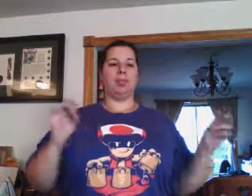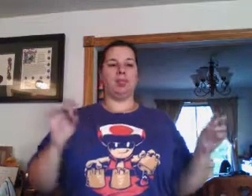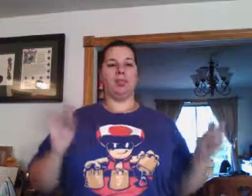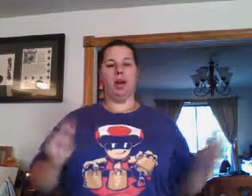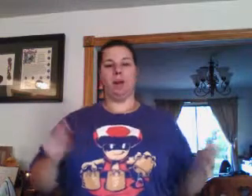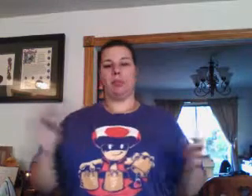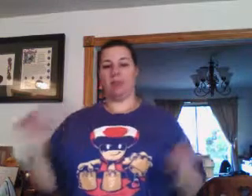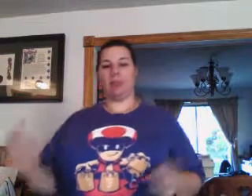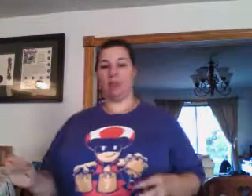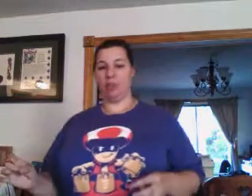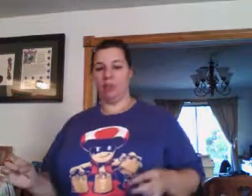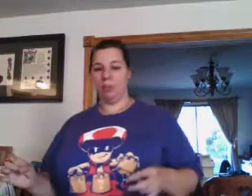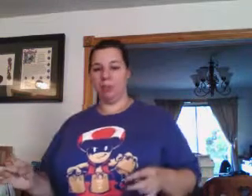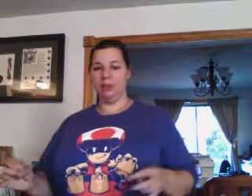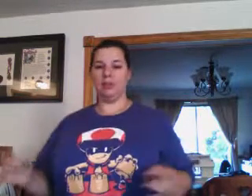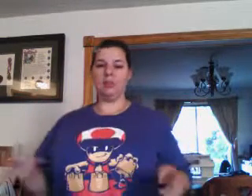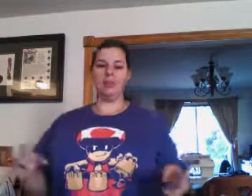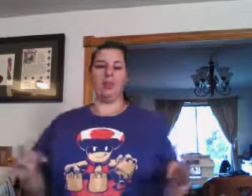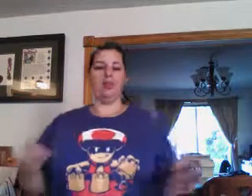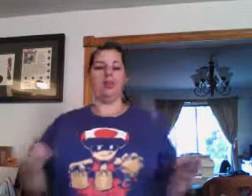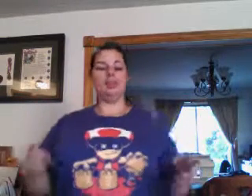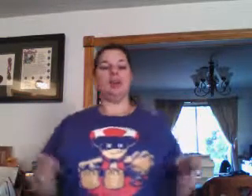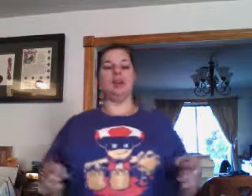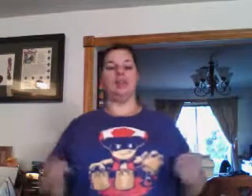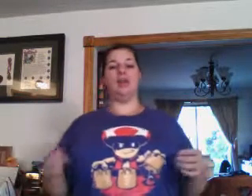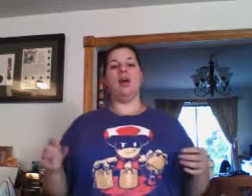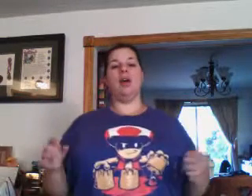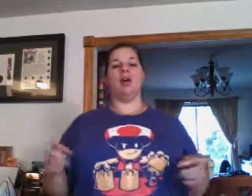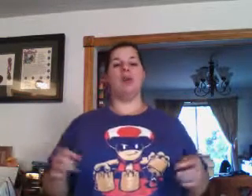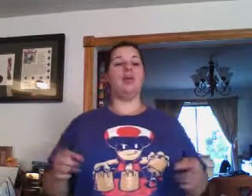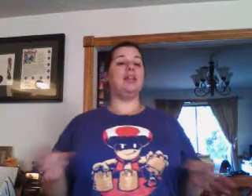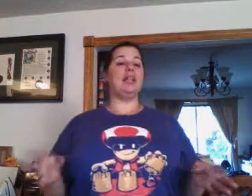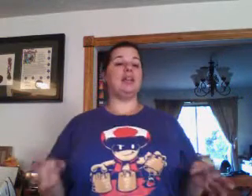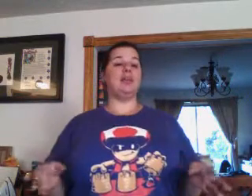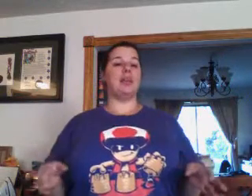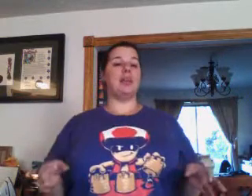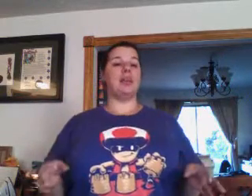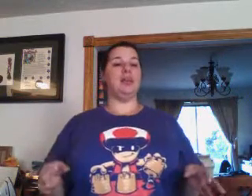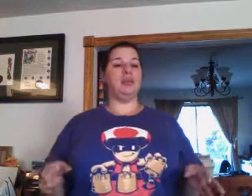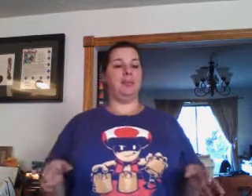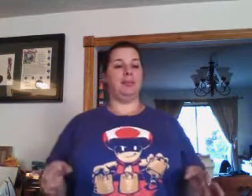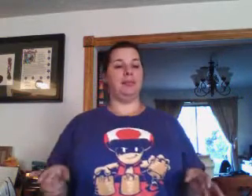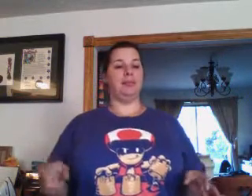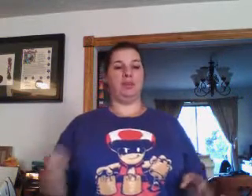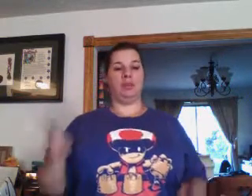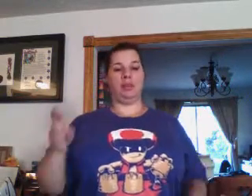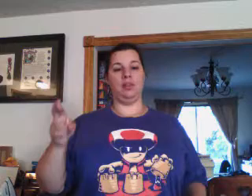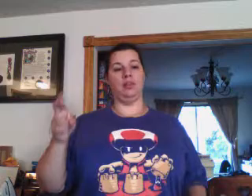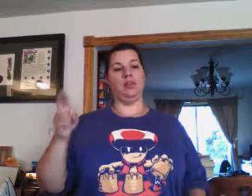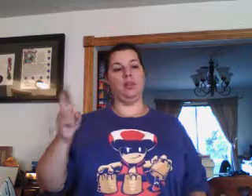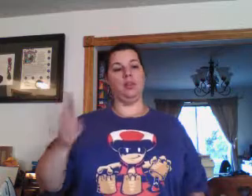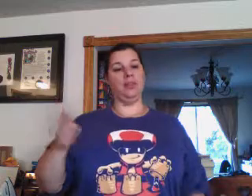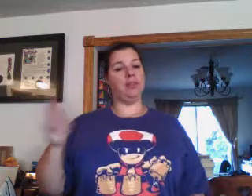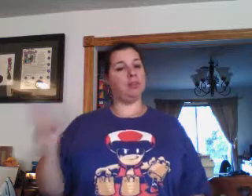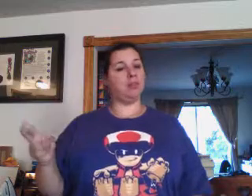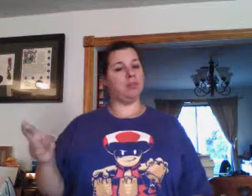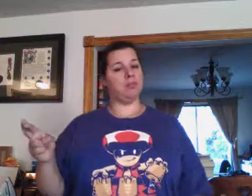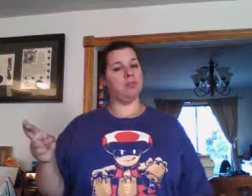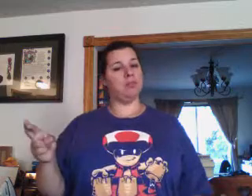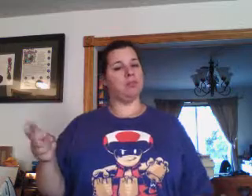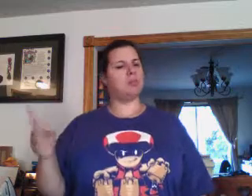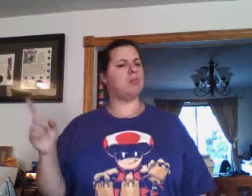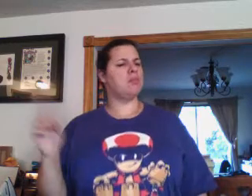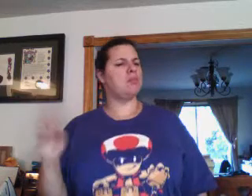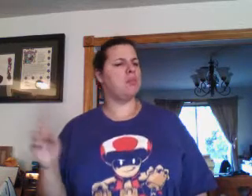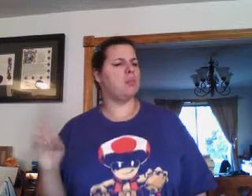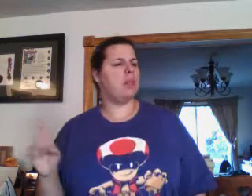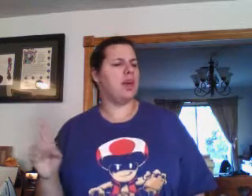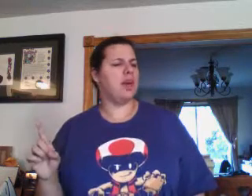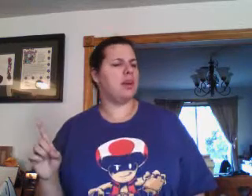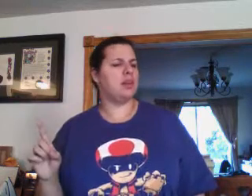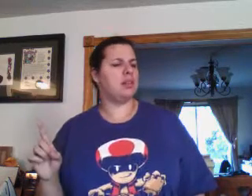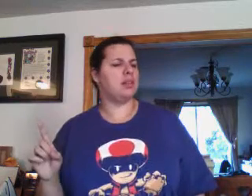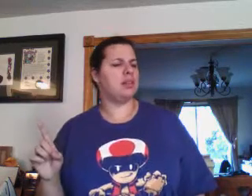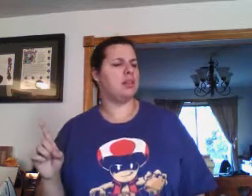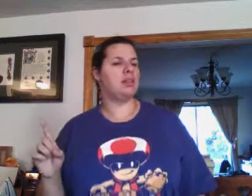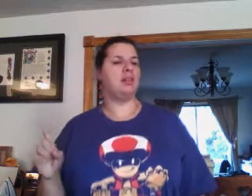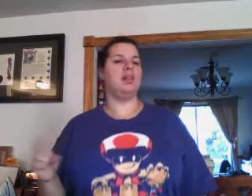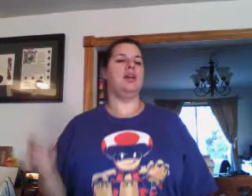subject, object, verb. So in this case, we're going to ask about the restroom. So you say, restroom, where?